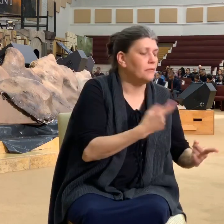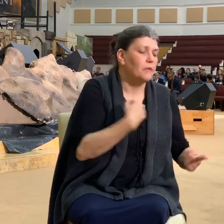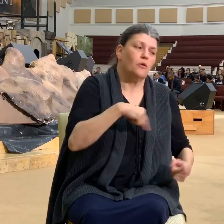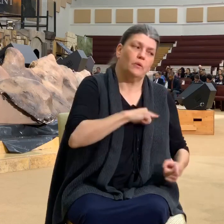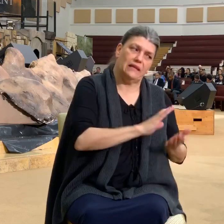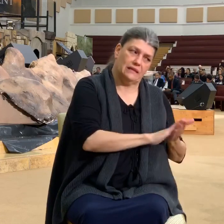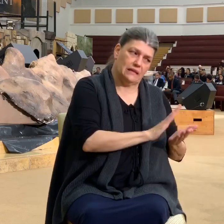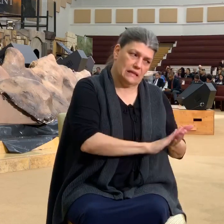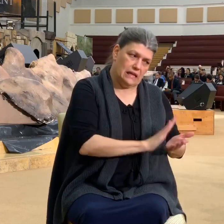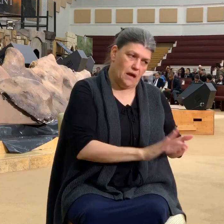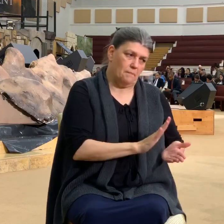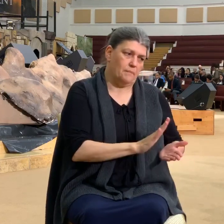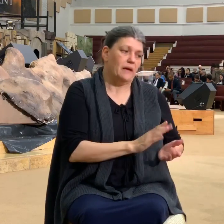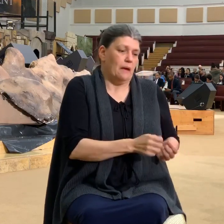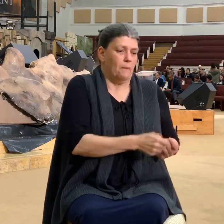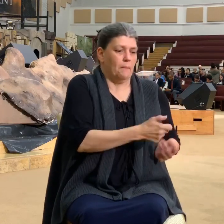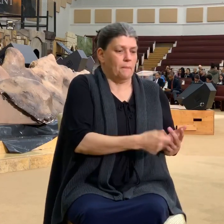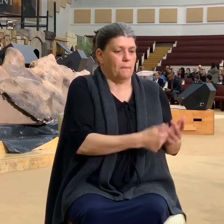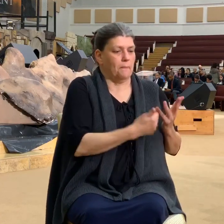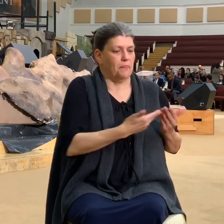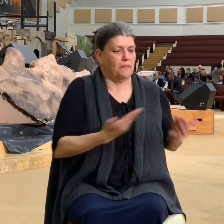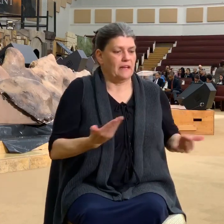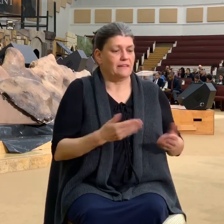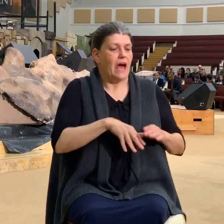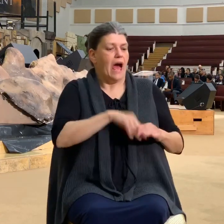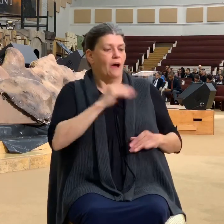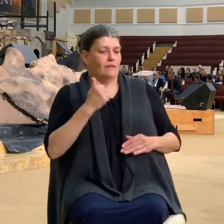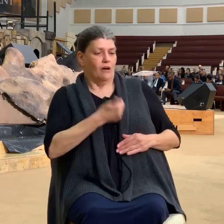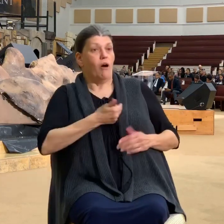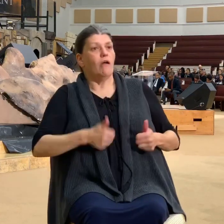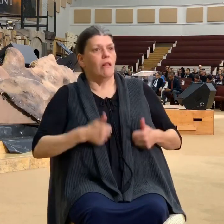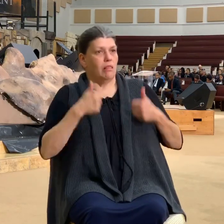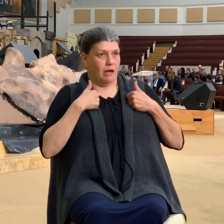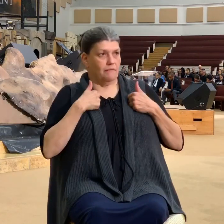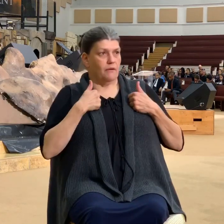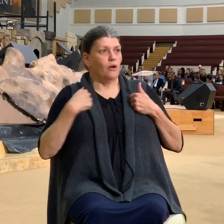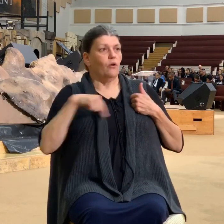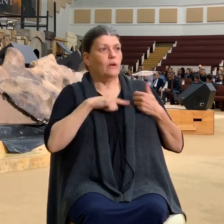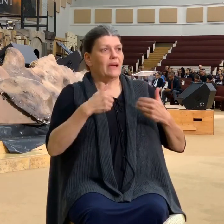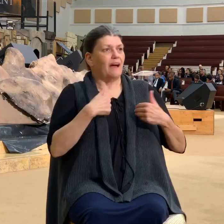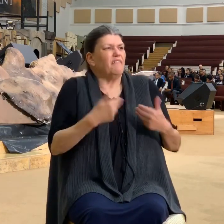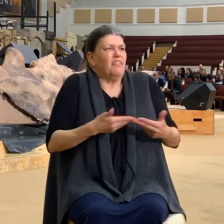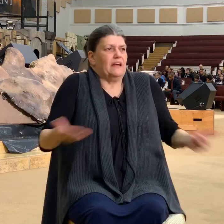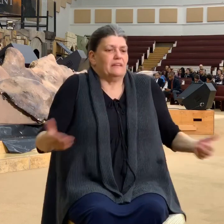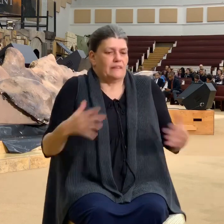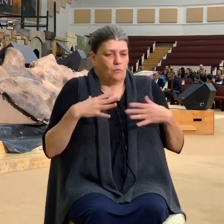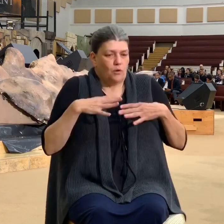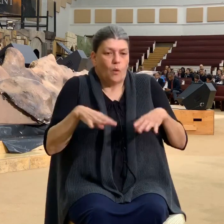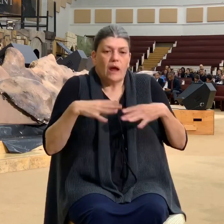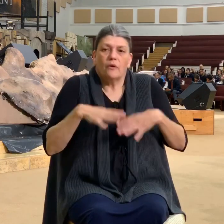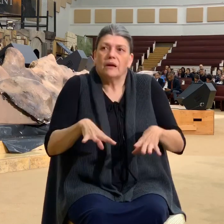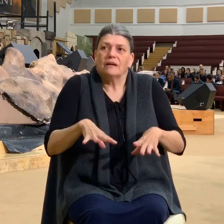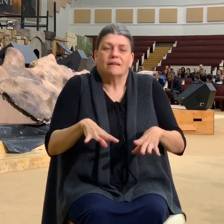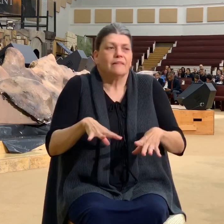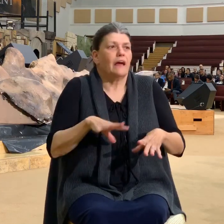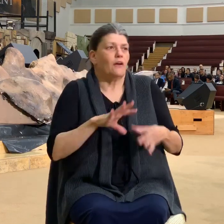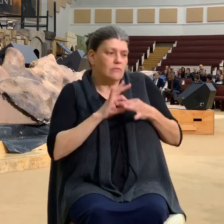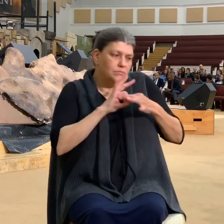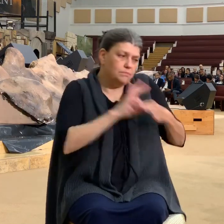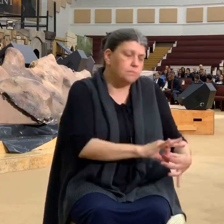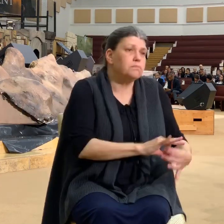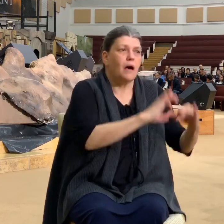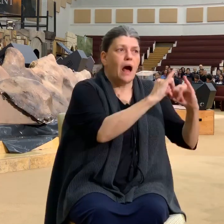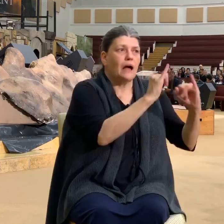clean some stuff out of our life. We have some things that we are wearing that are idolatrous in